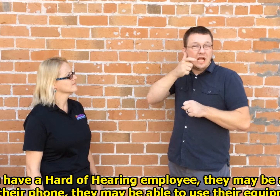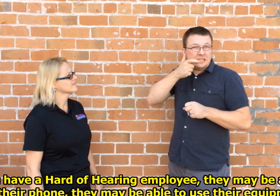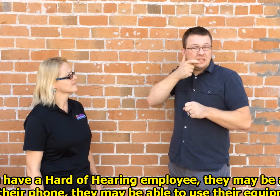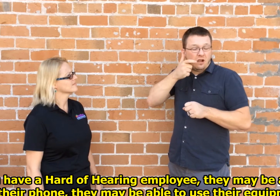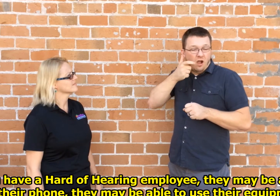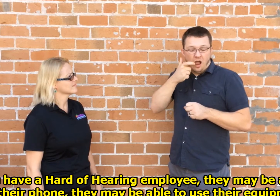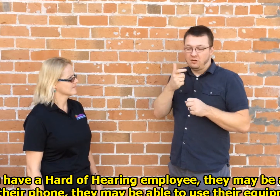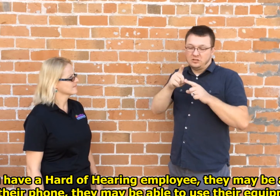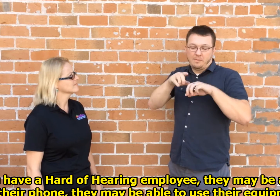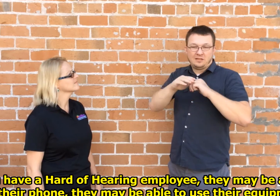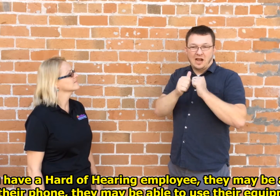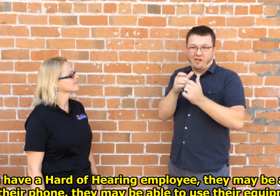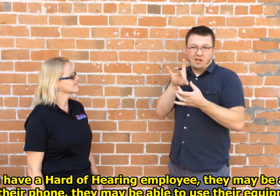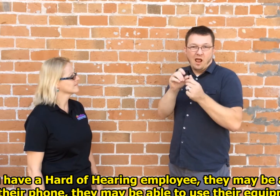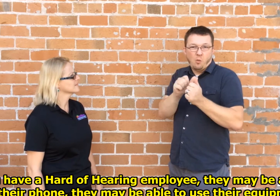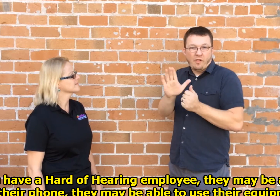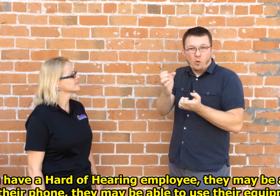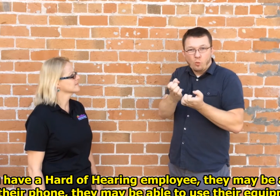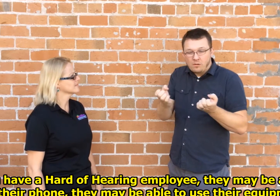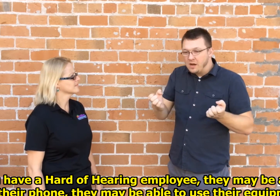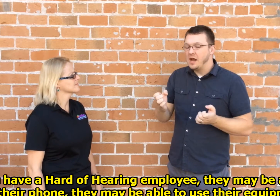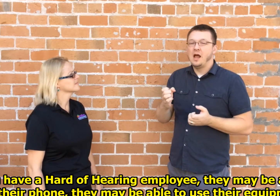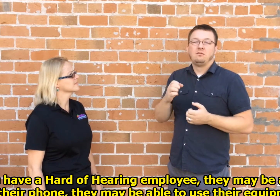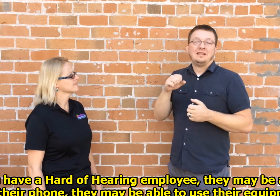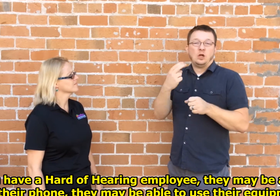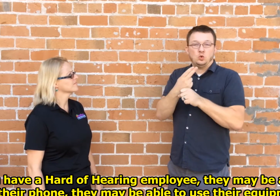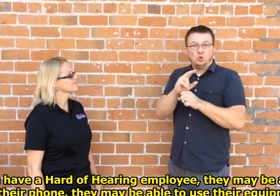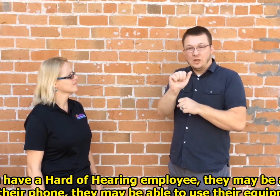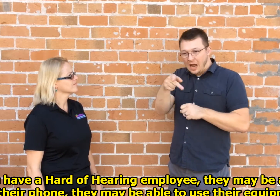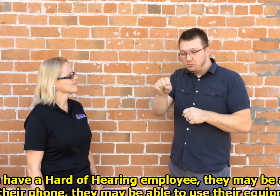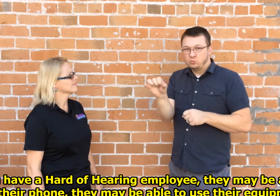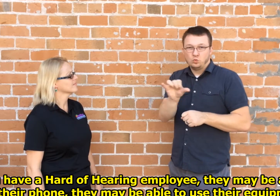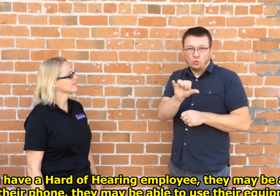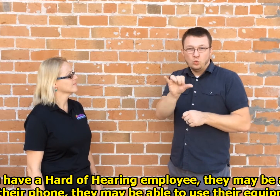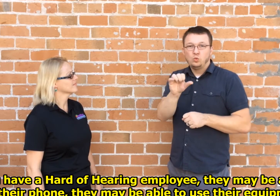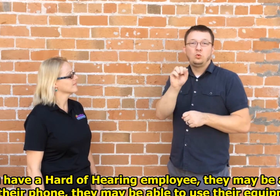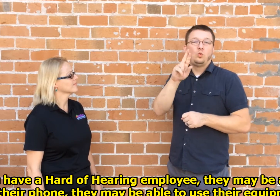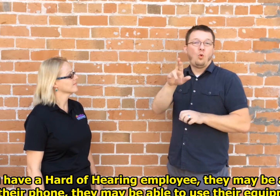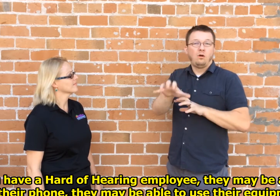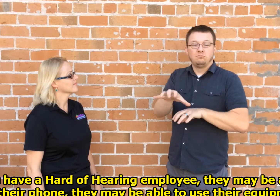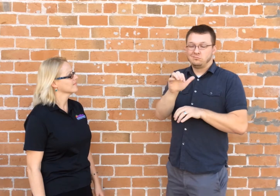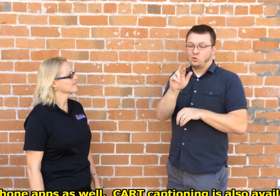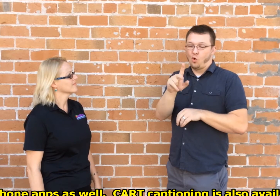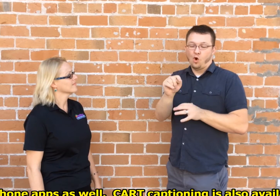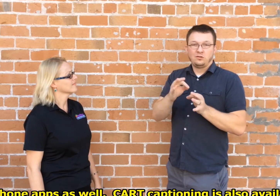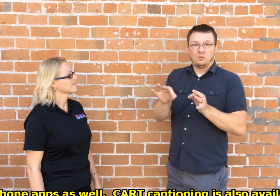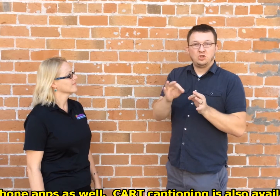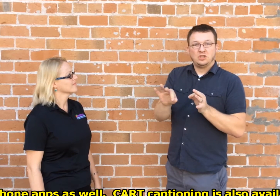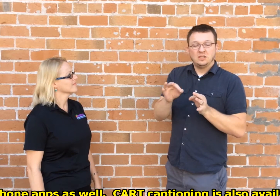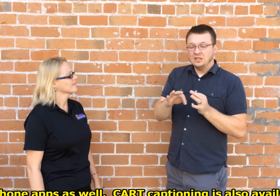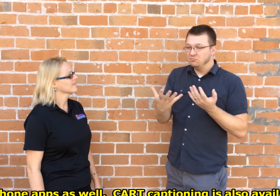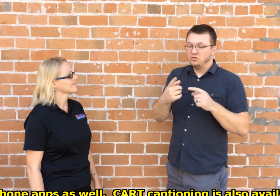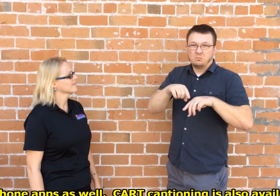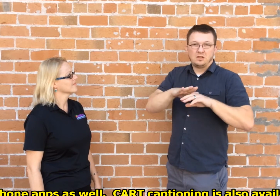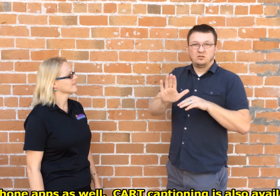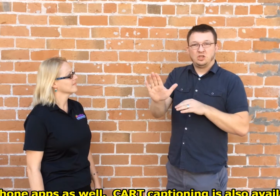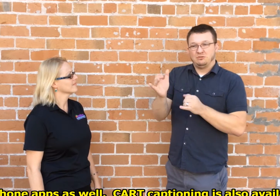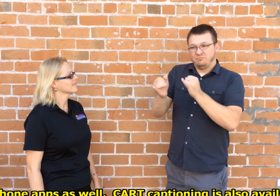hearing employee, they may be able to use their phone, they may be able to use their equipment or phone apps as well.